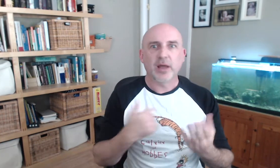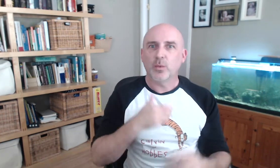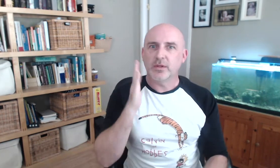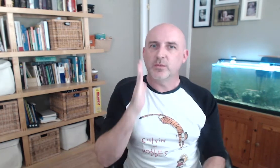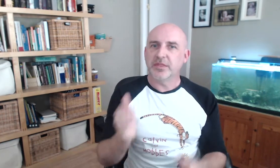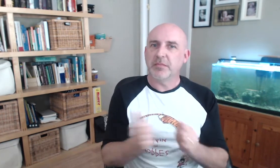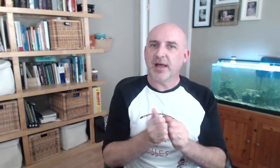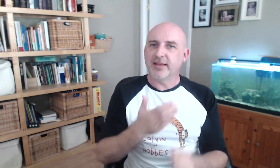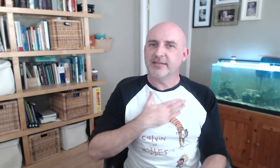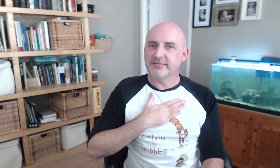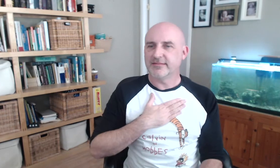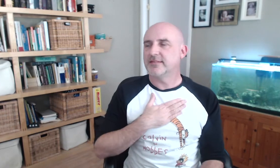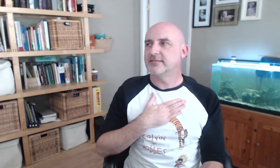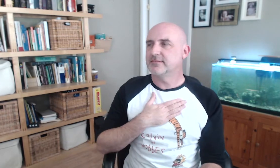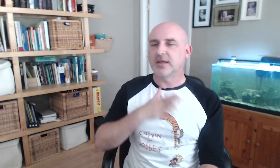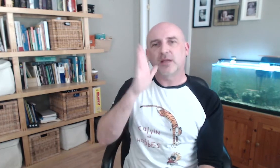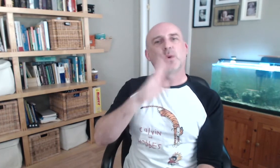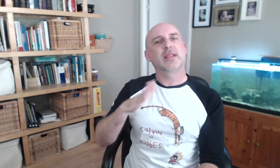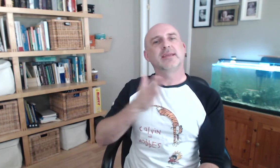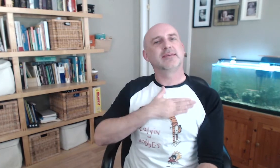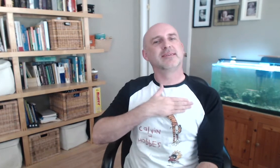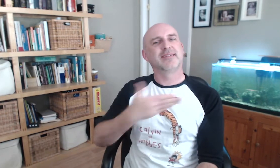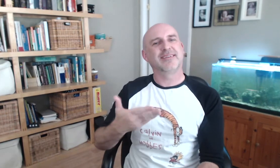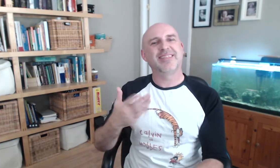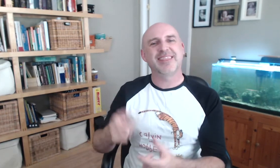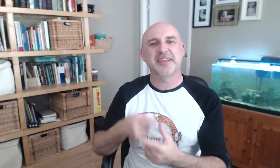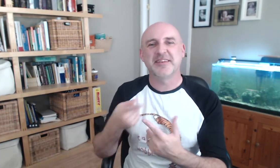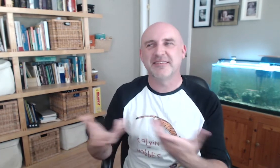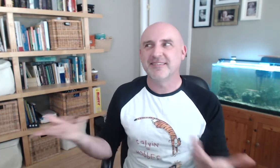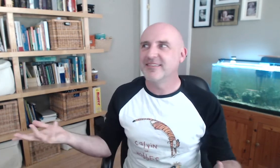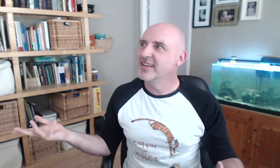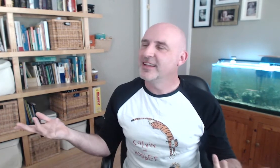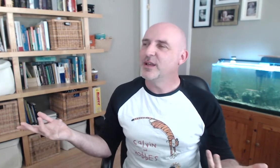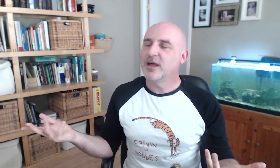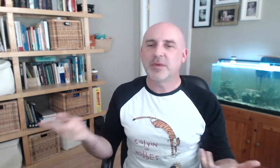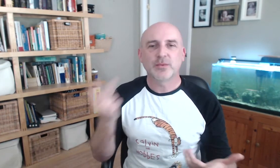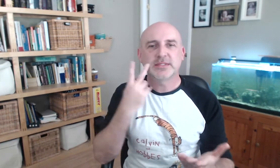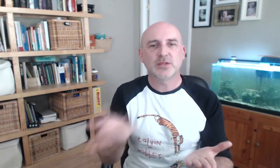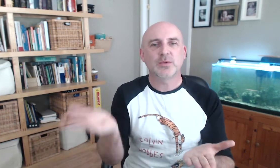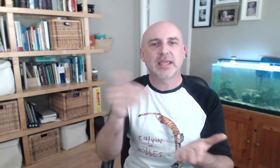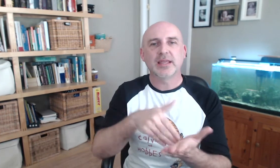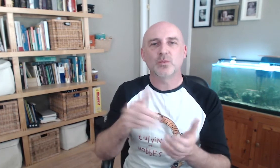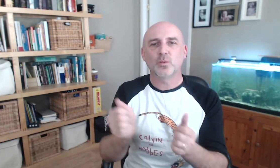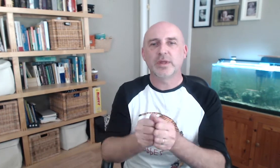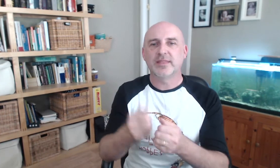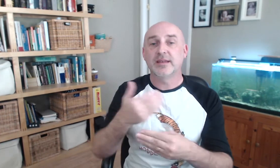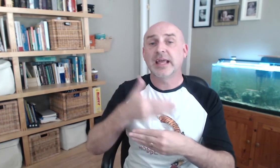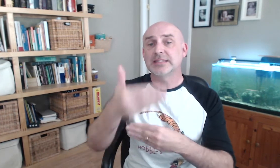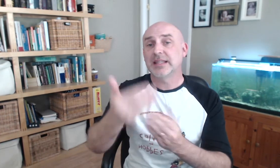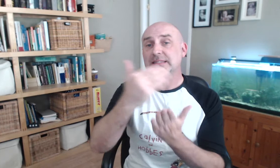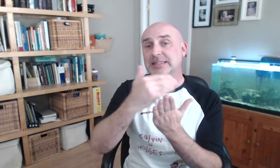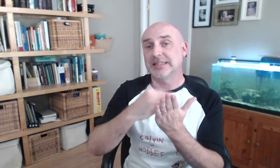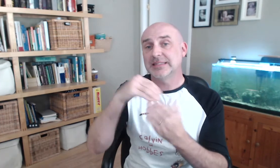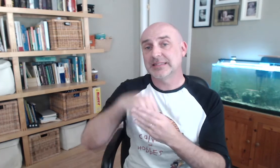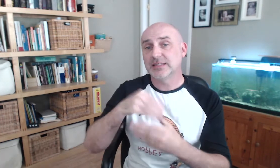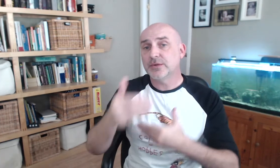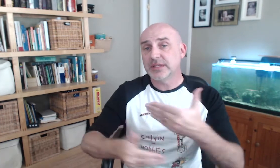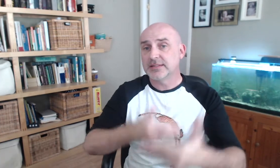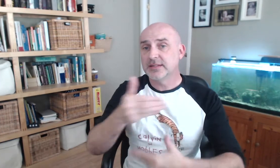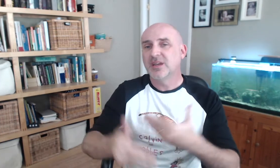will with mine, God willing. And then I will see you again with the next lesson in the series,